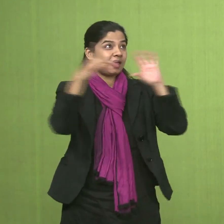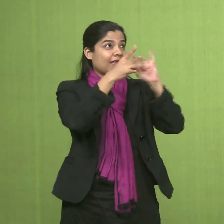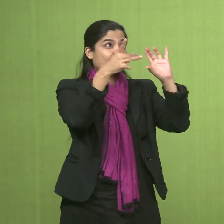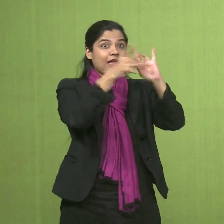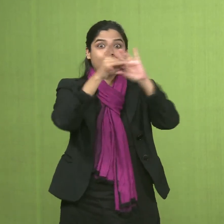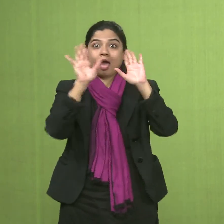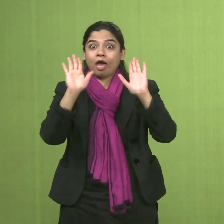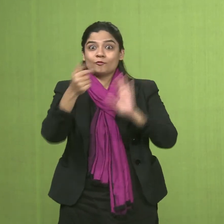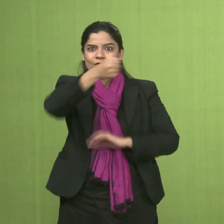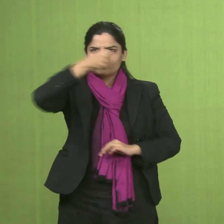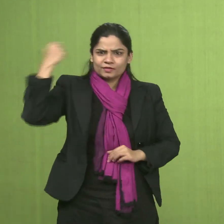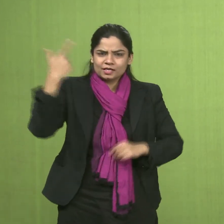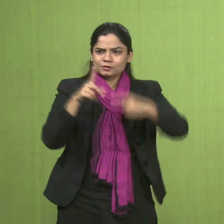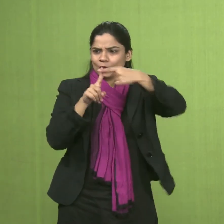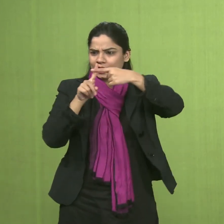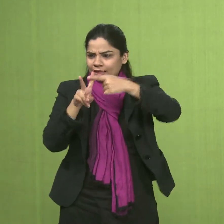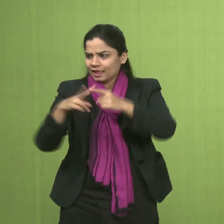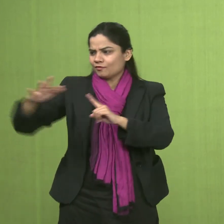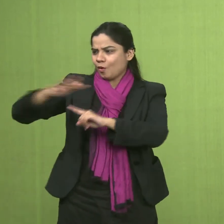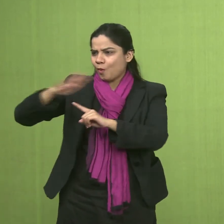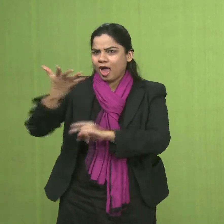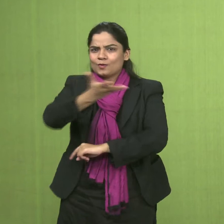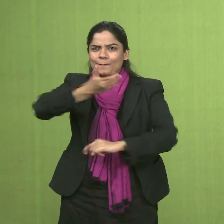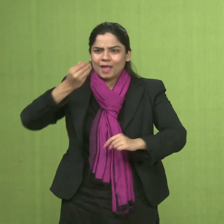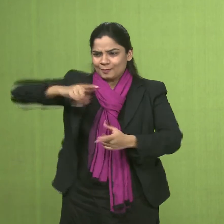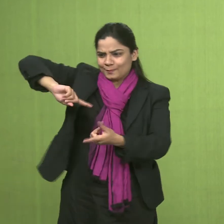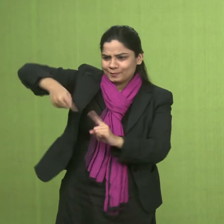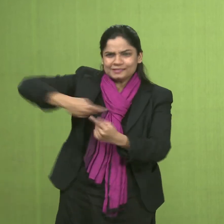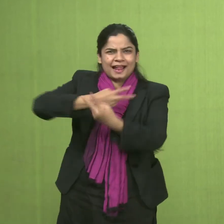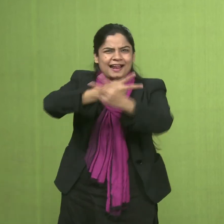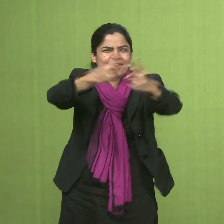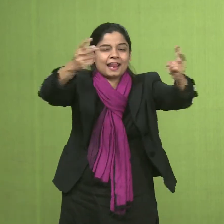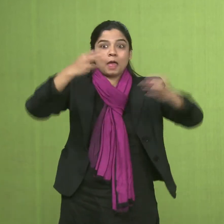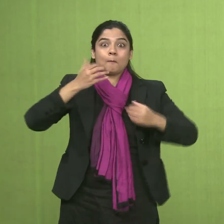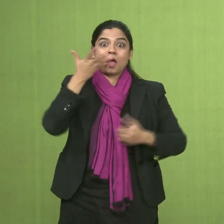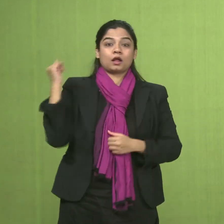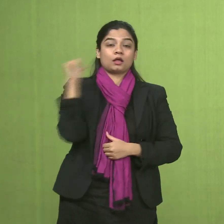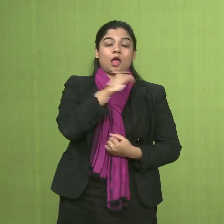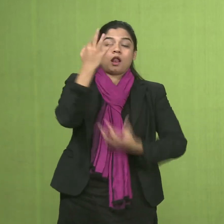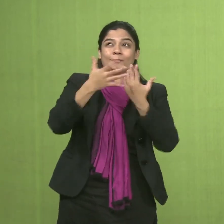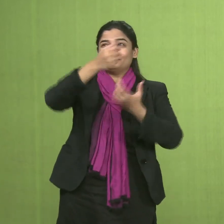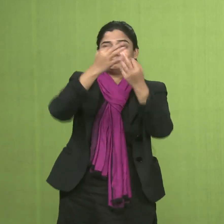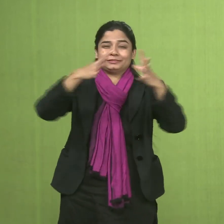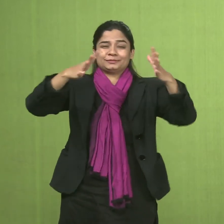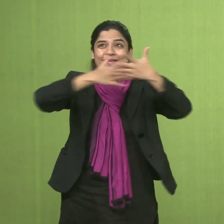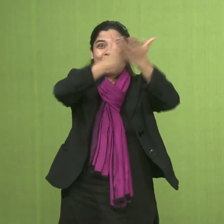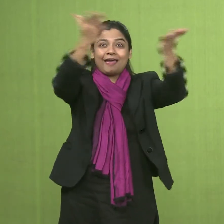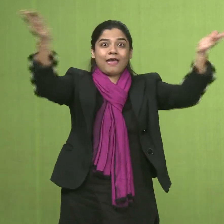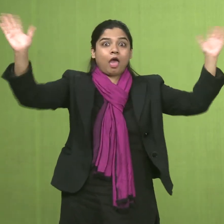only electrical equipments are labor saving, like television, refrigerator, geyser,